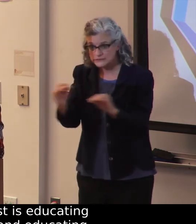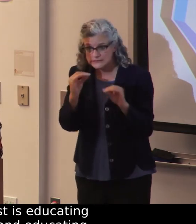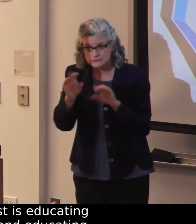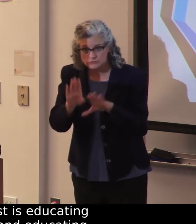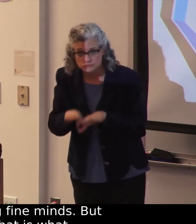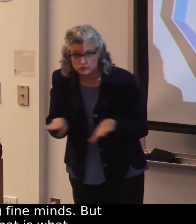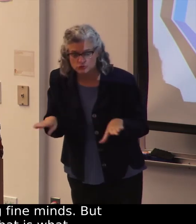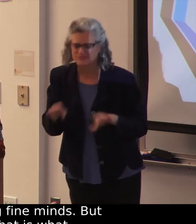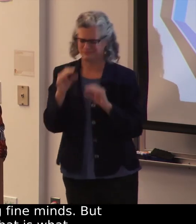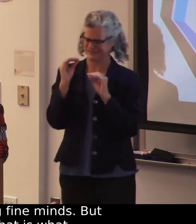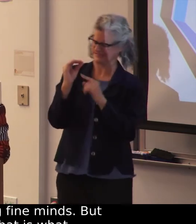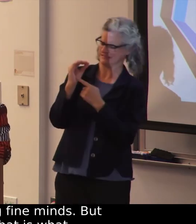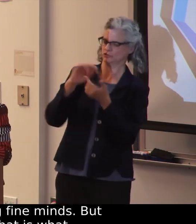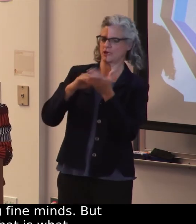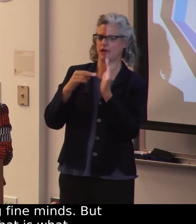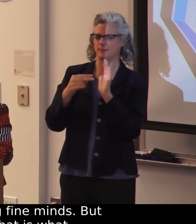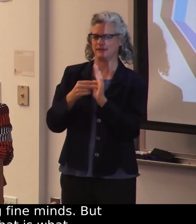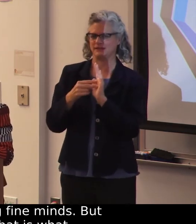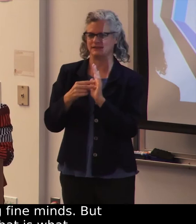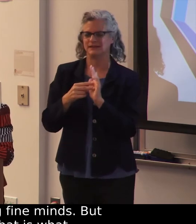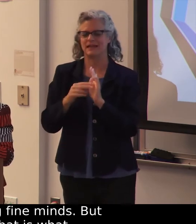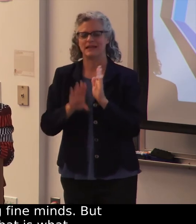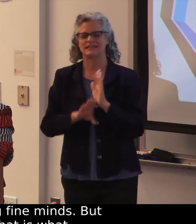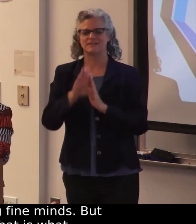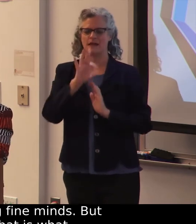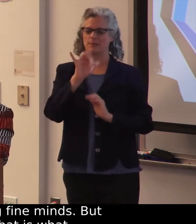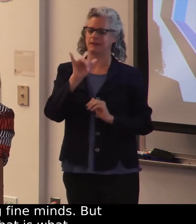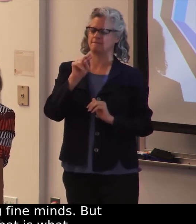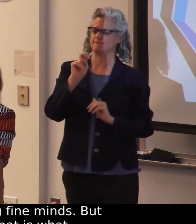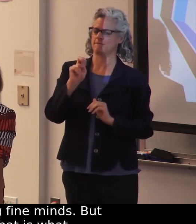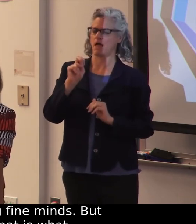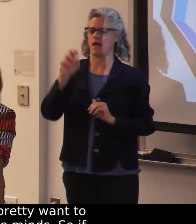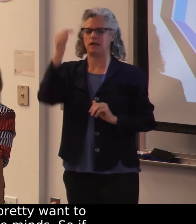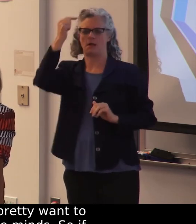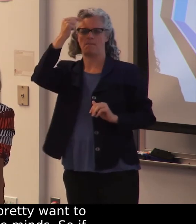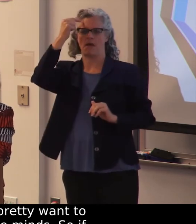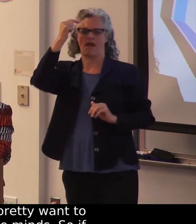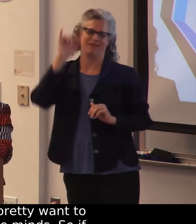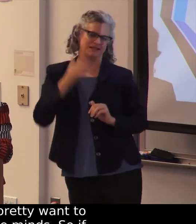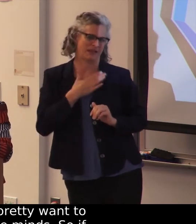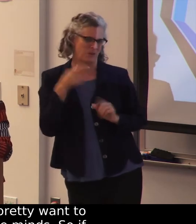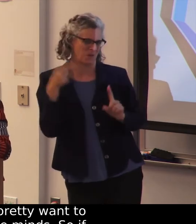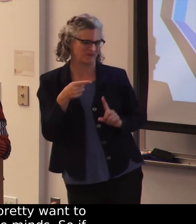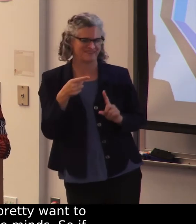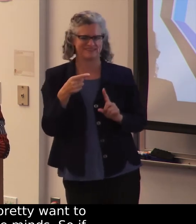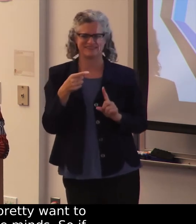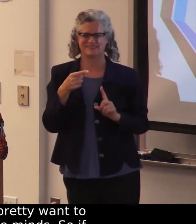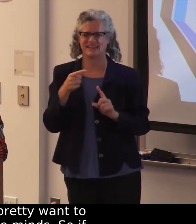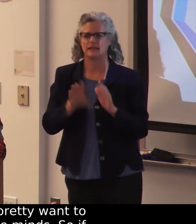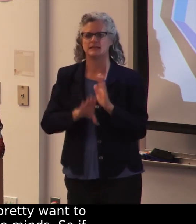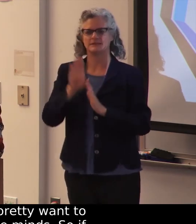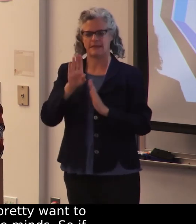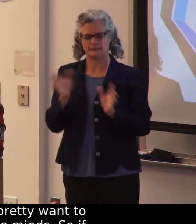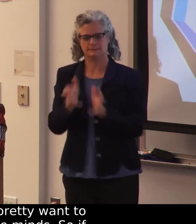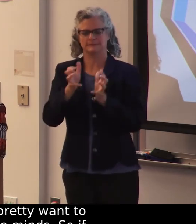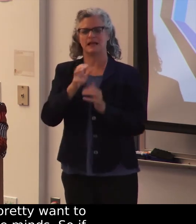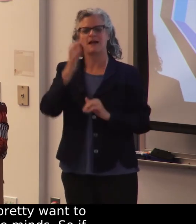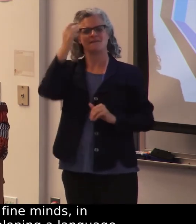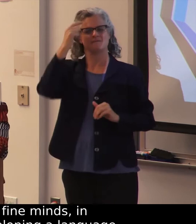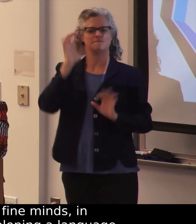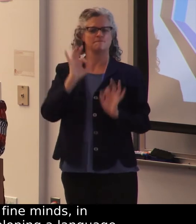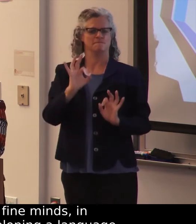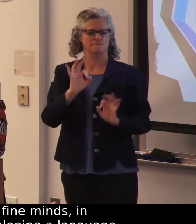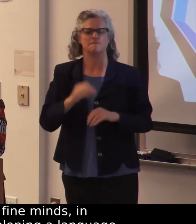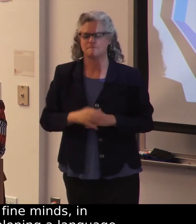I'm going to define as developing fine minds, right? For me, that's what I want to do in education. I want to develop fine minds, right? So if your interest